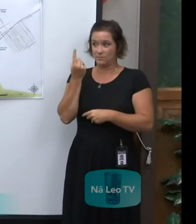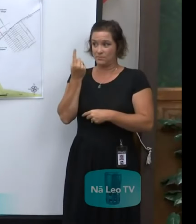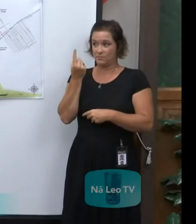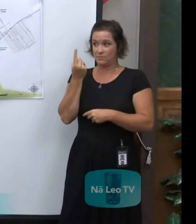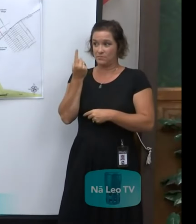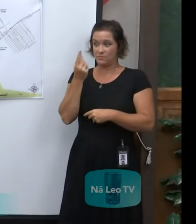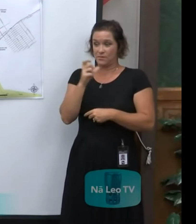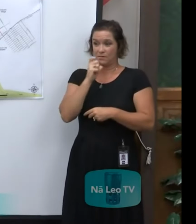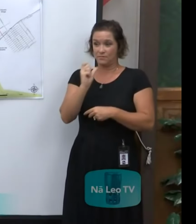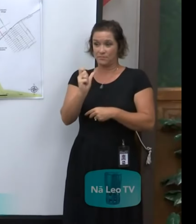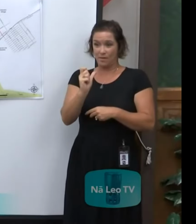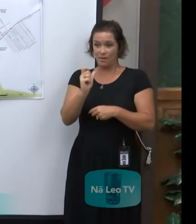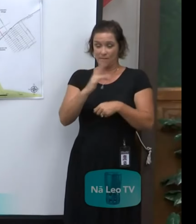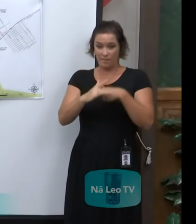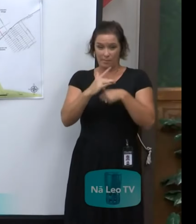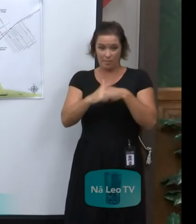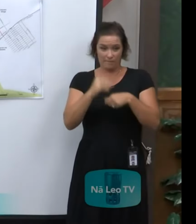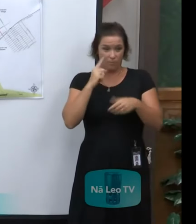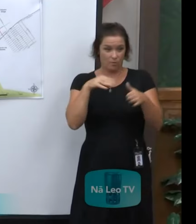was not a through road anymore.